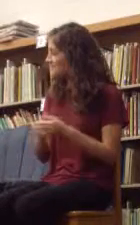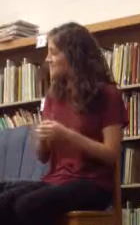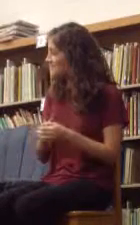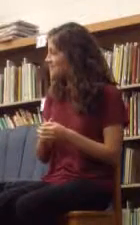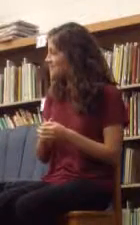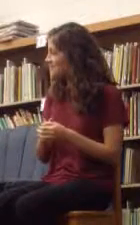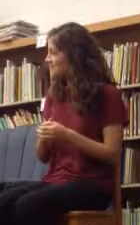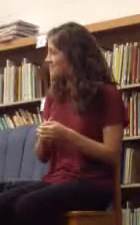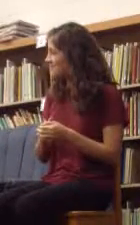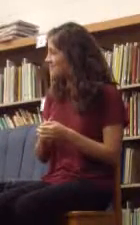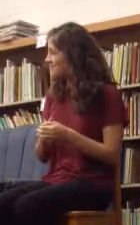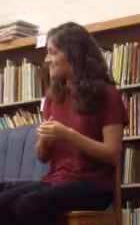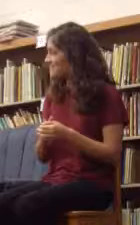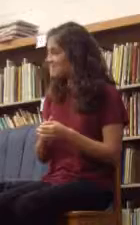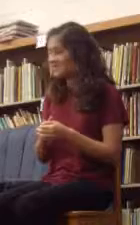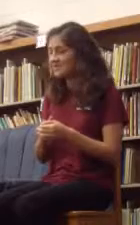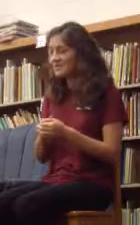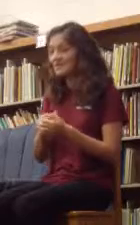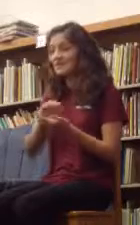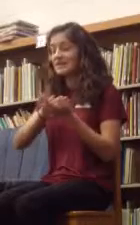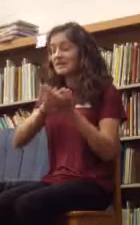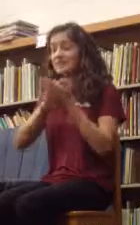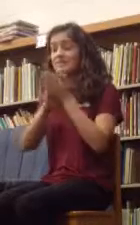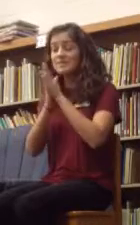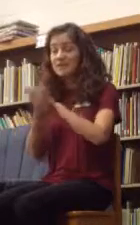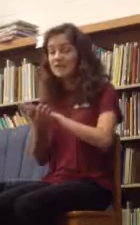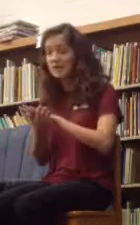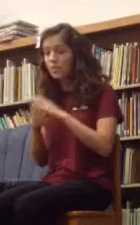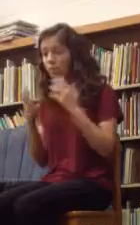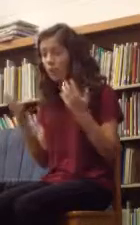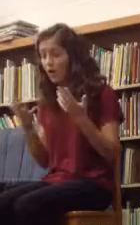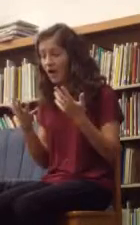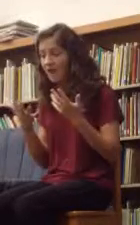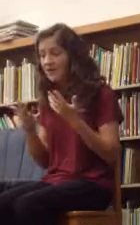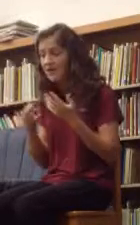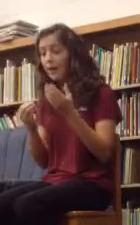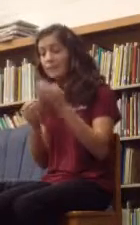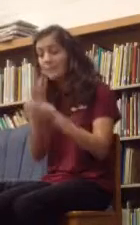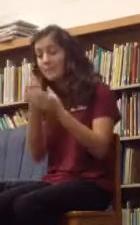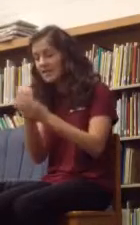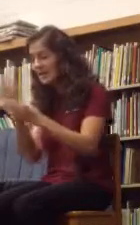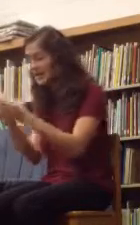it made itself into a garden.